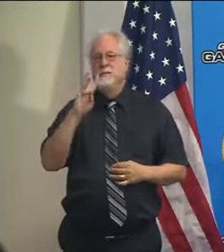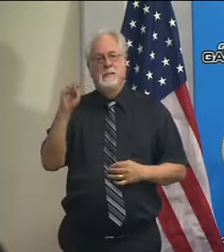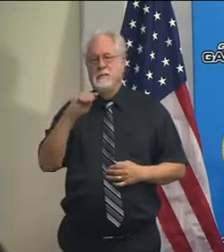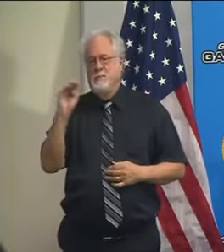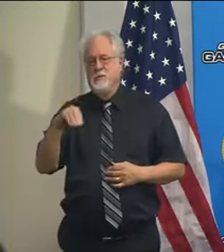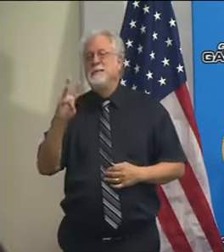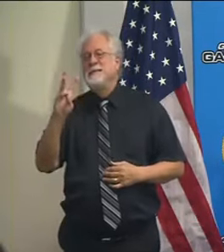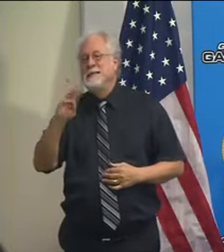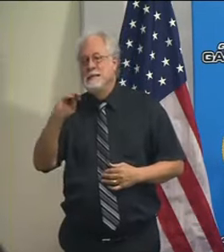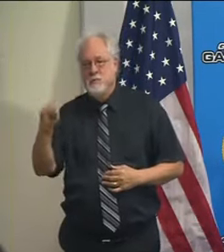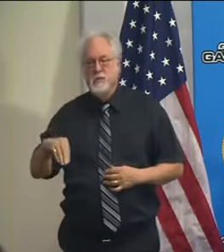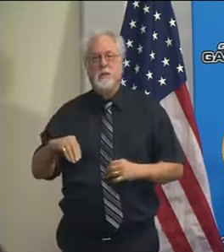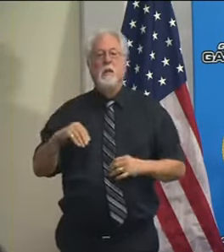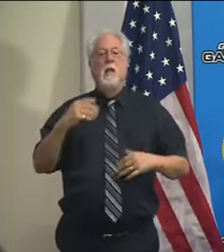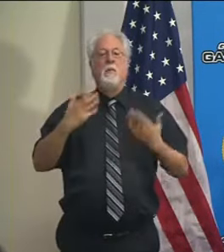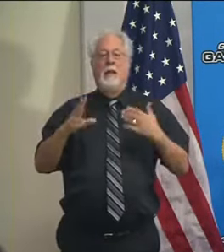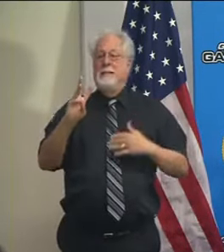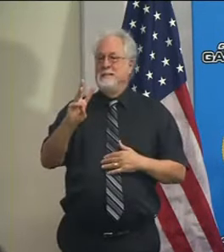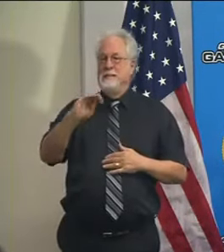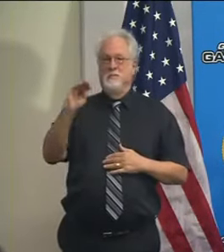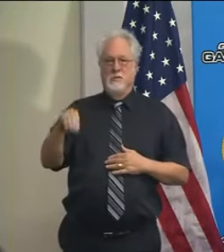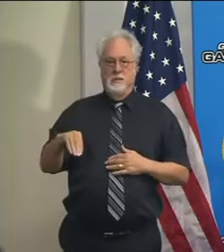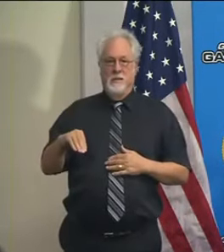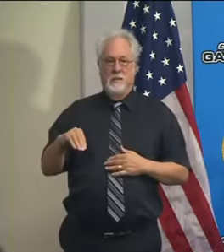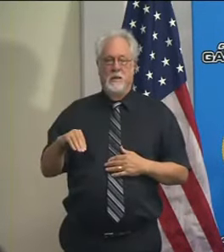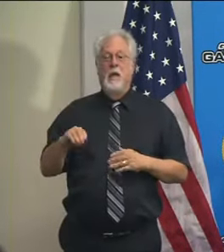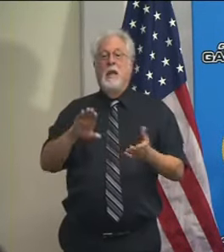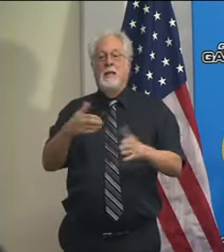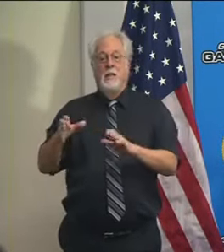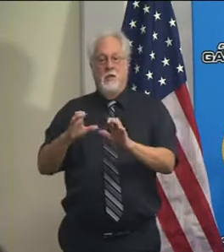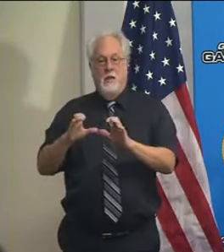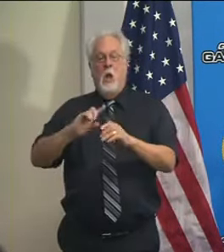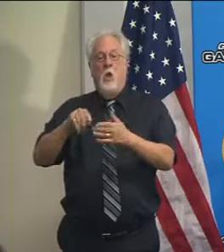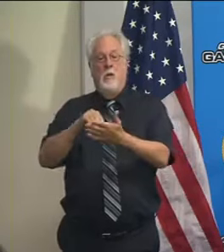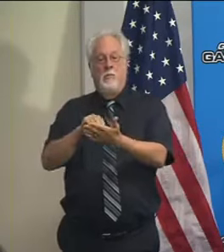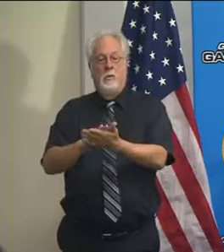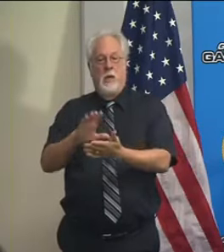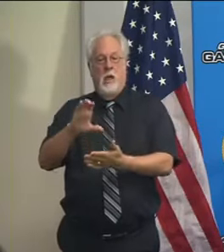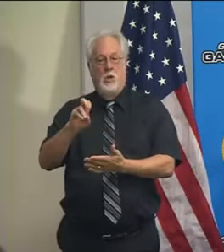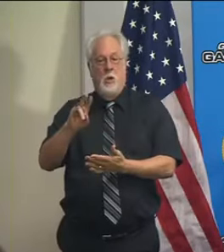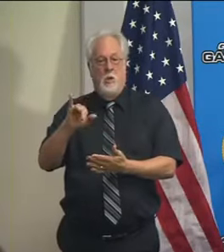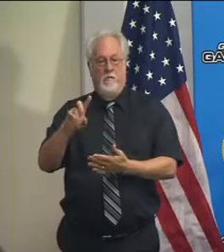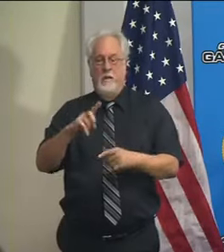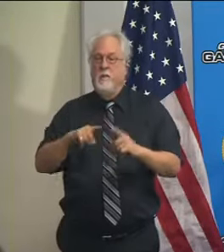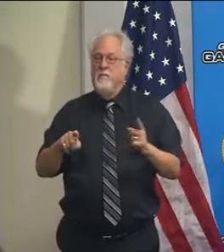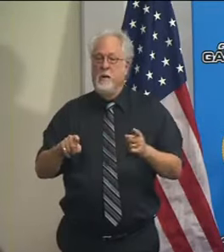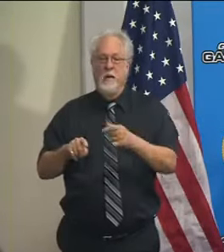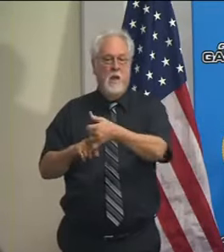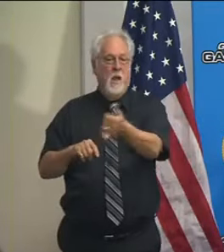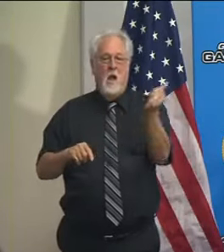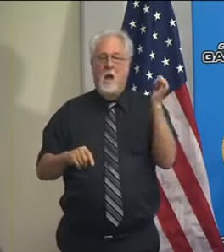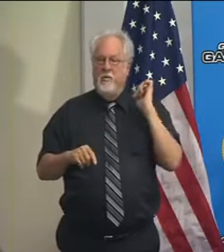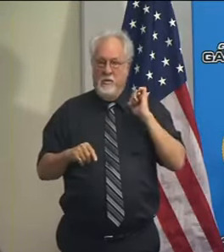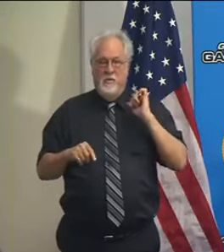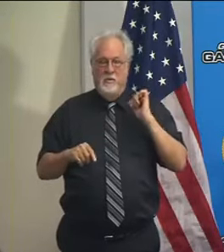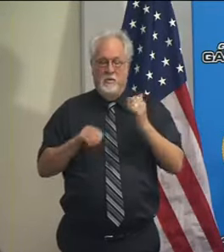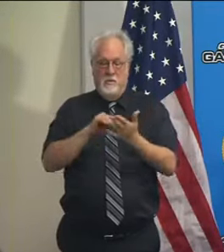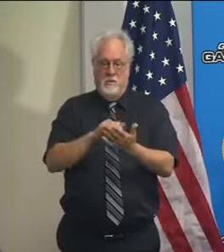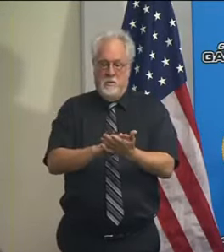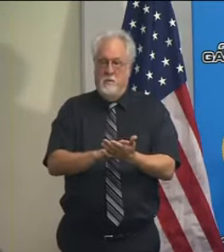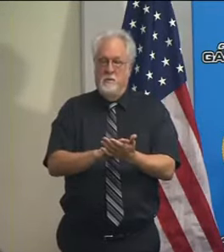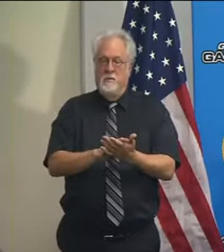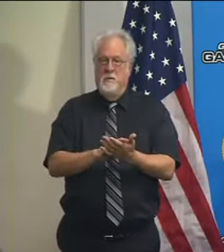Because there may be 6% of death certificates that only list COVID. but the others will list a